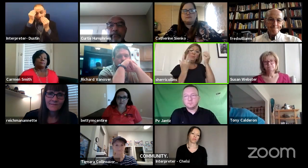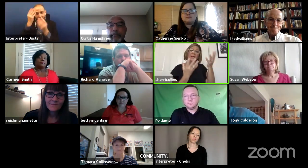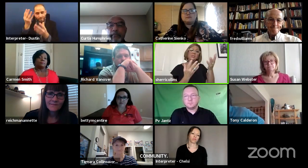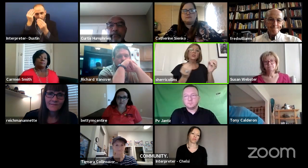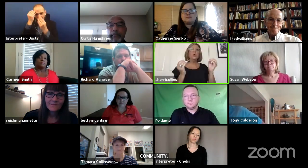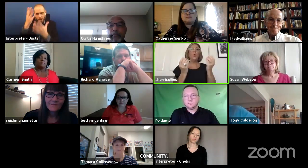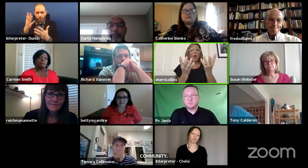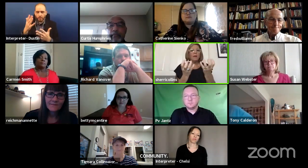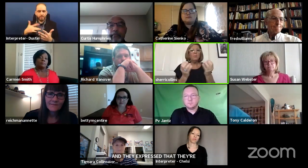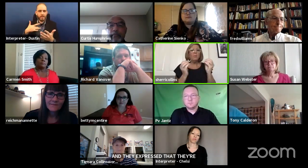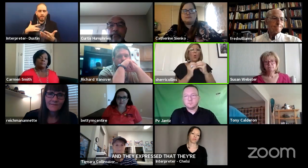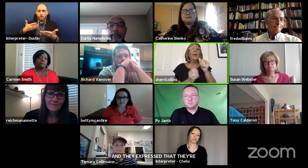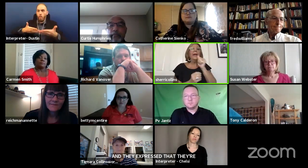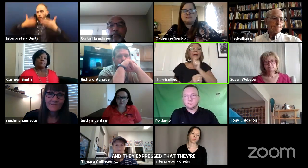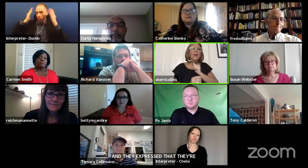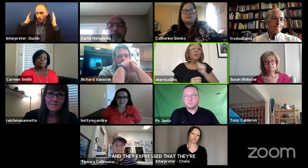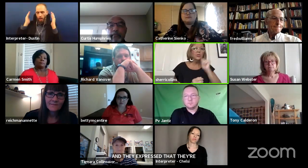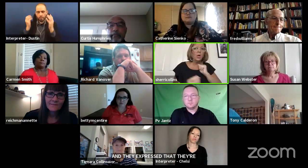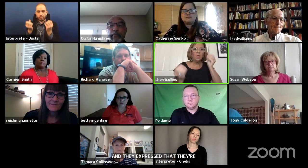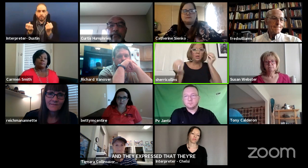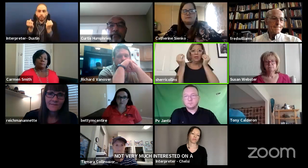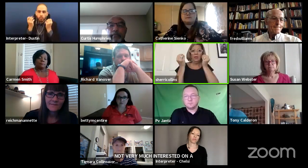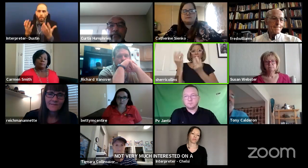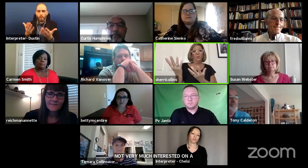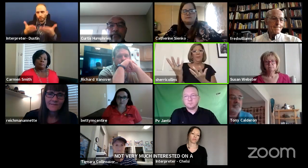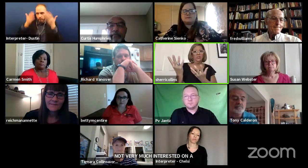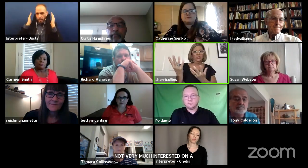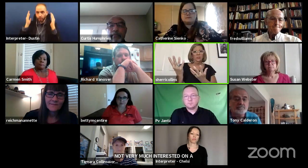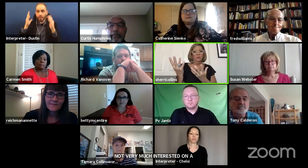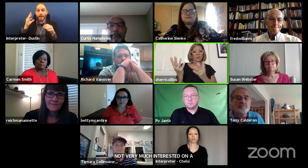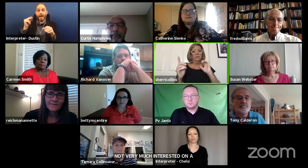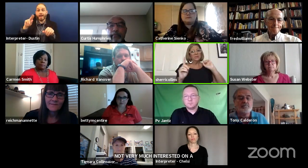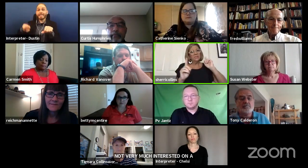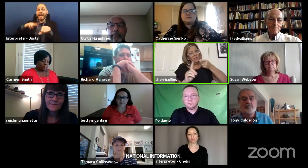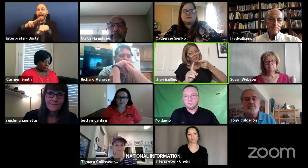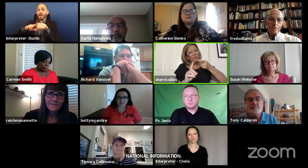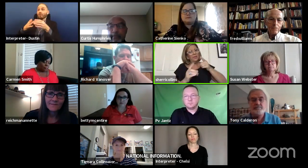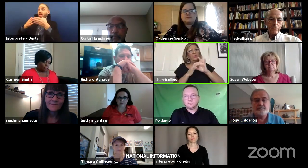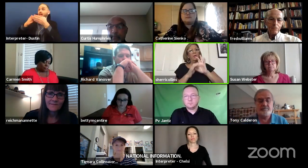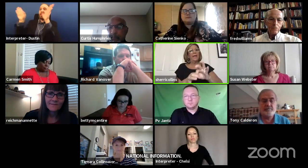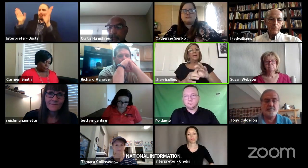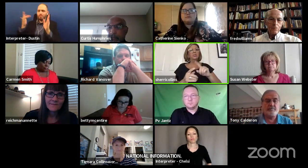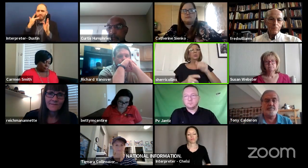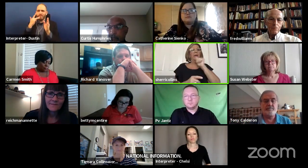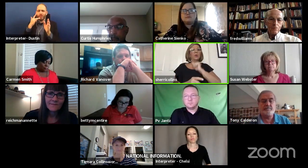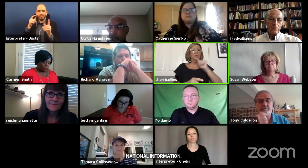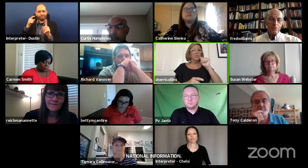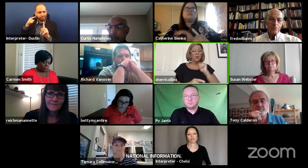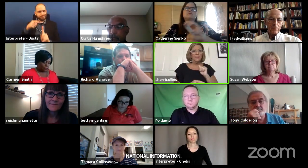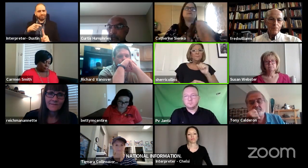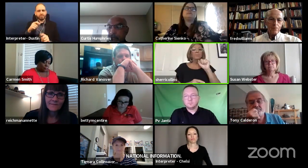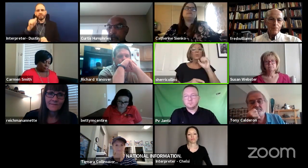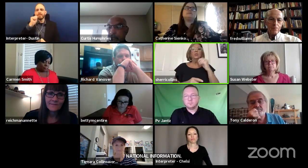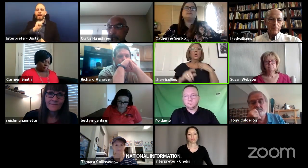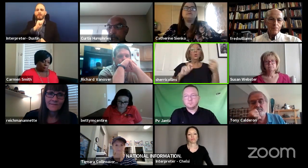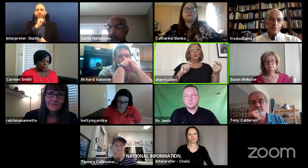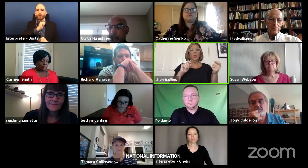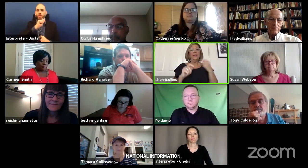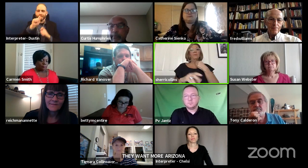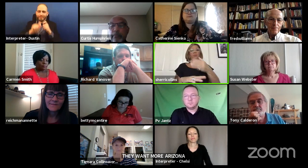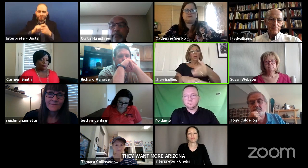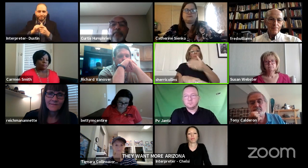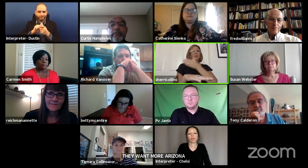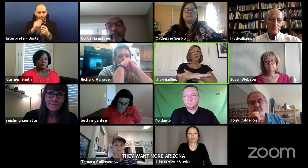national information. They want more Arizona information, specifically related to Arizona.